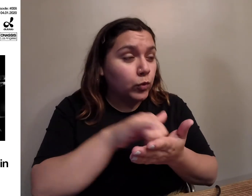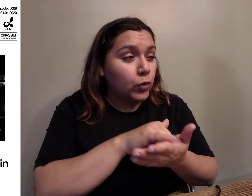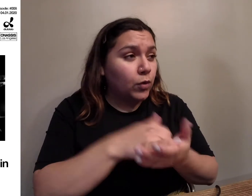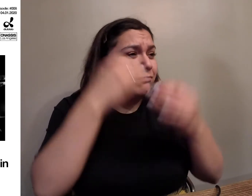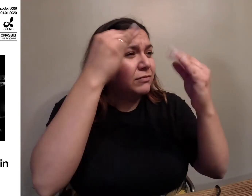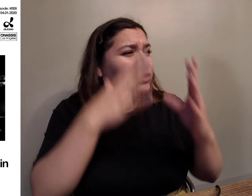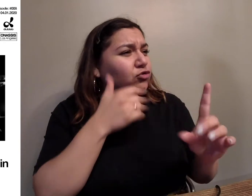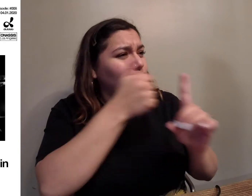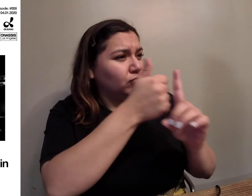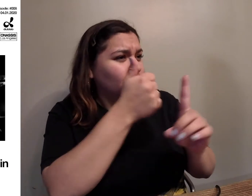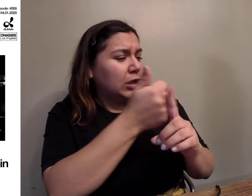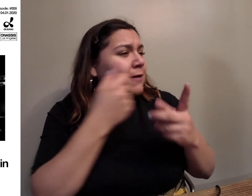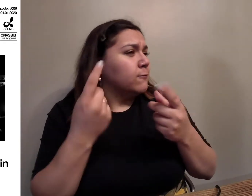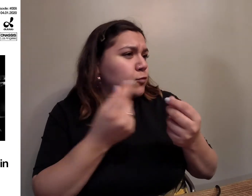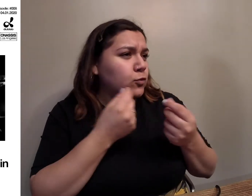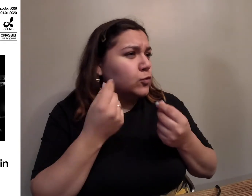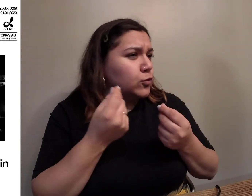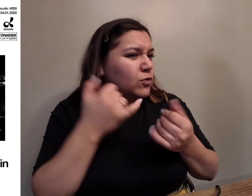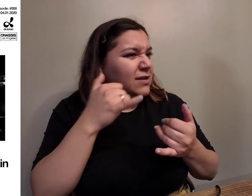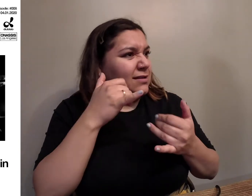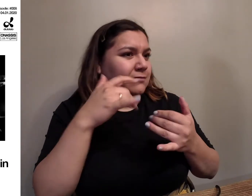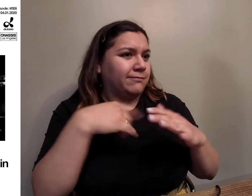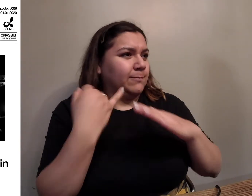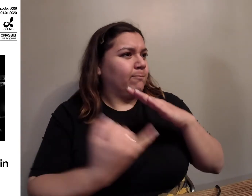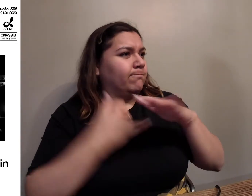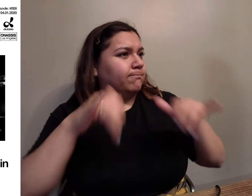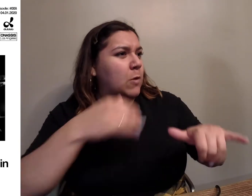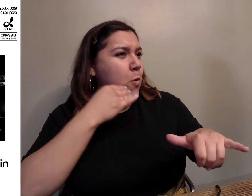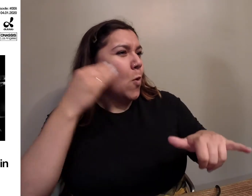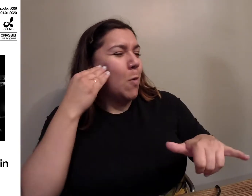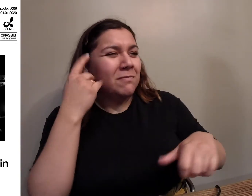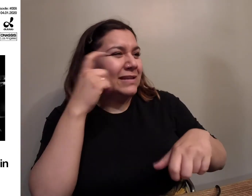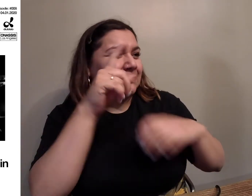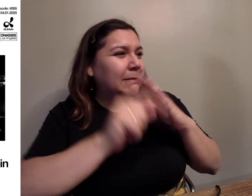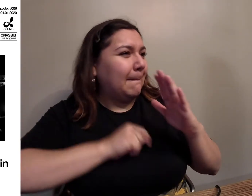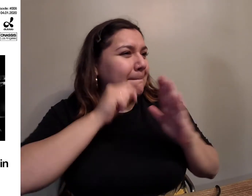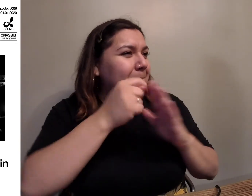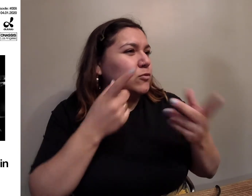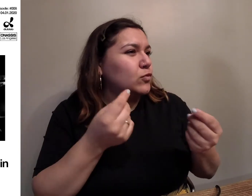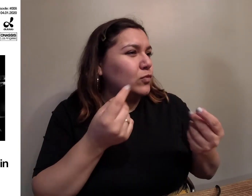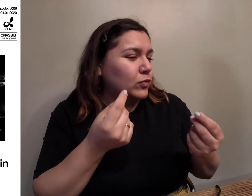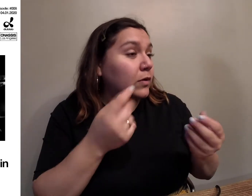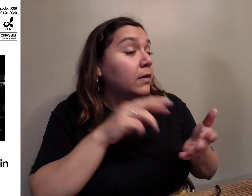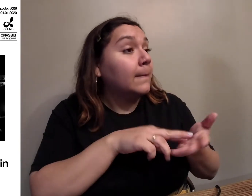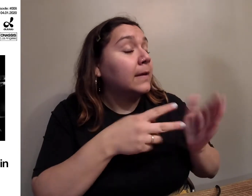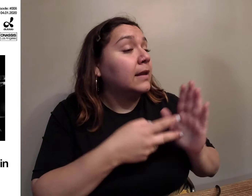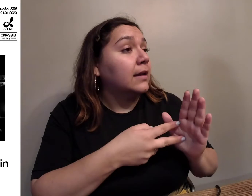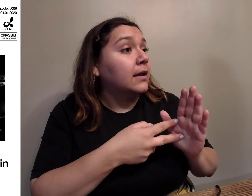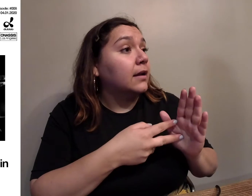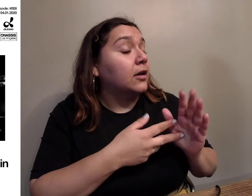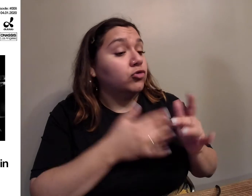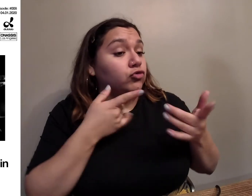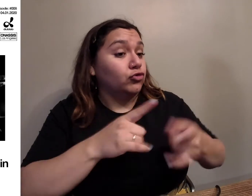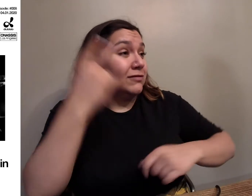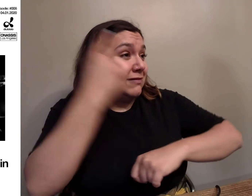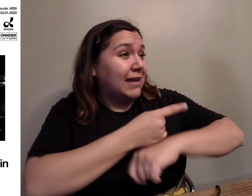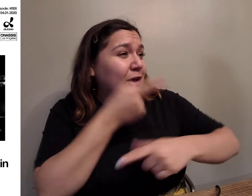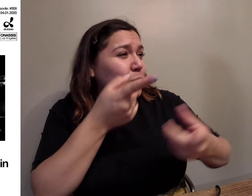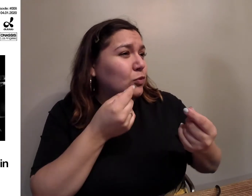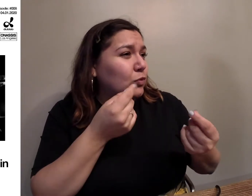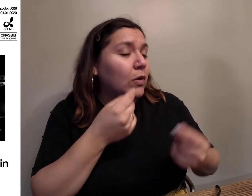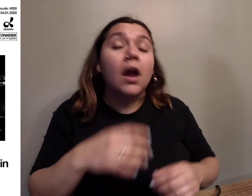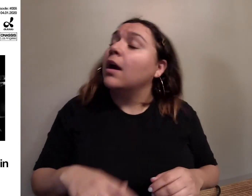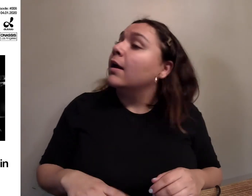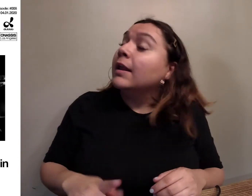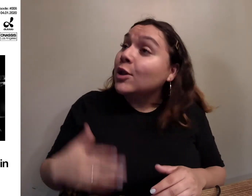of philosophy do during these quarantine times? In other words, what are you doing during a day? The